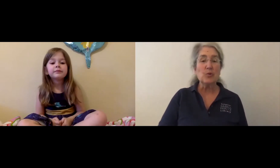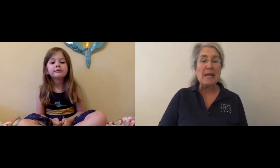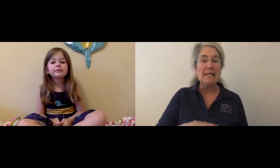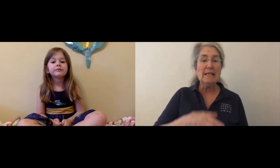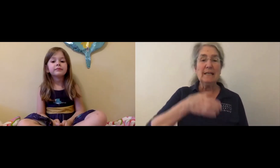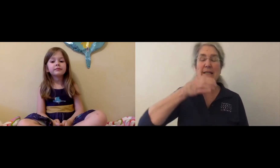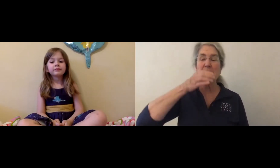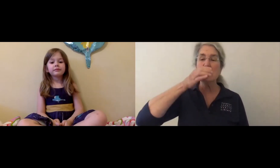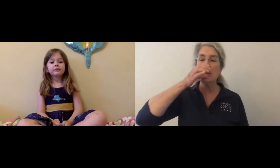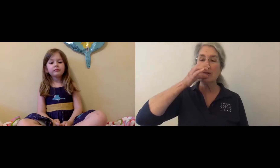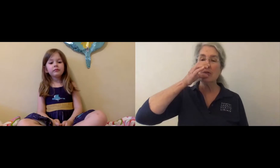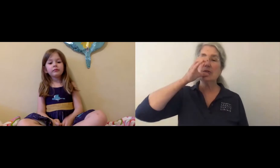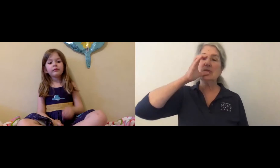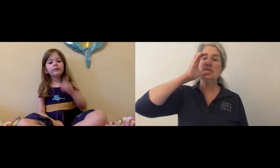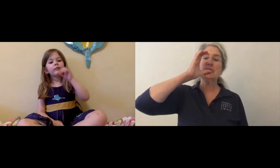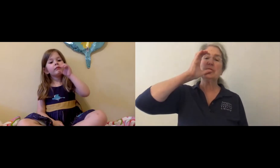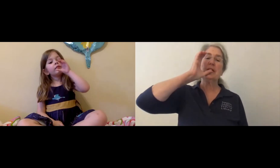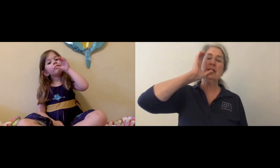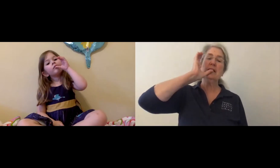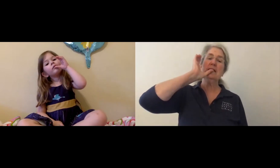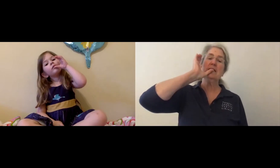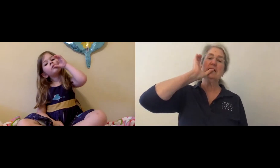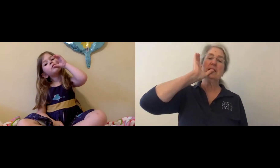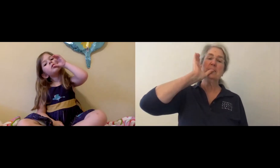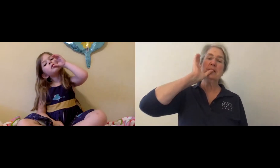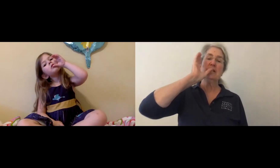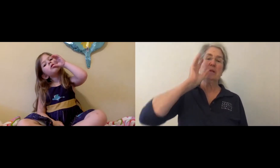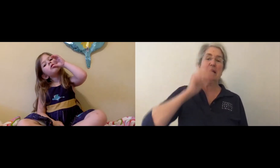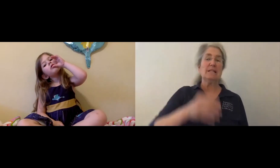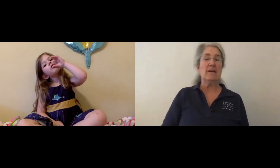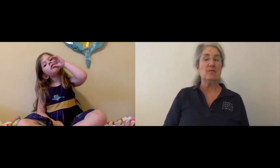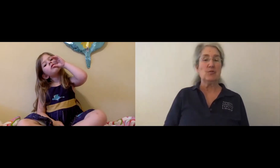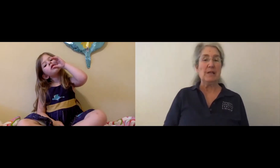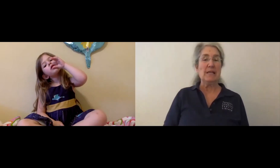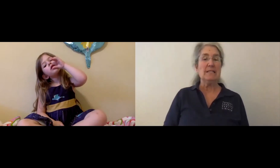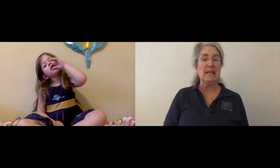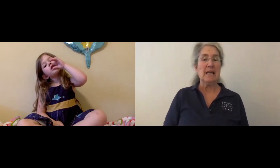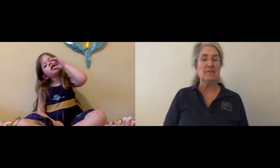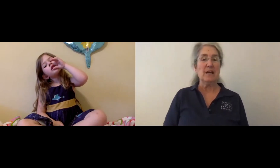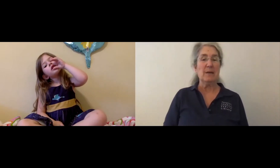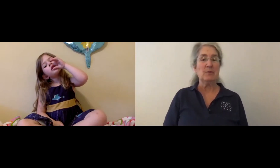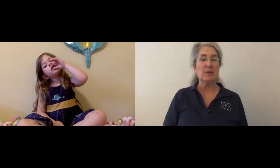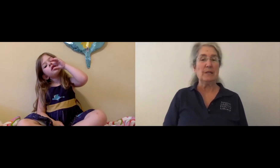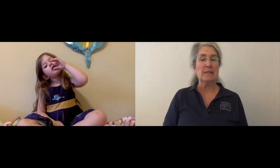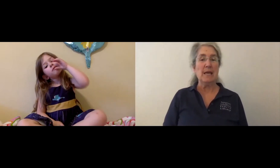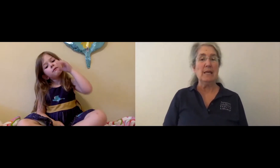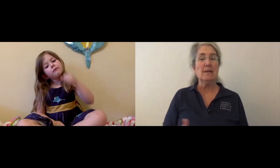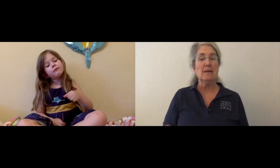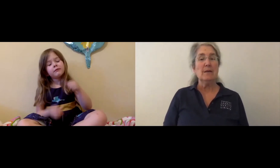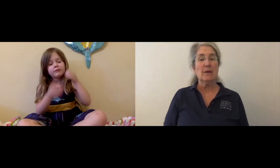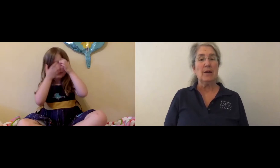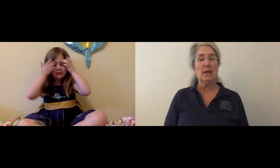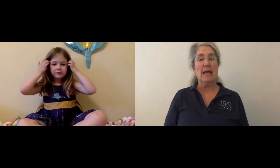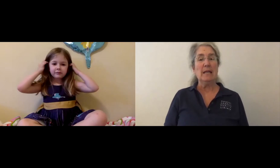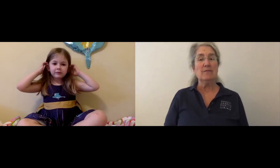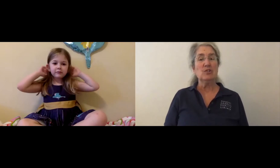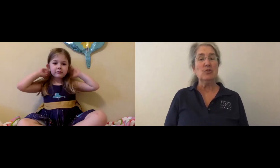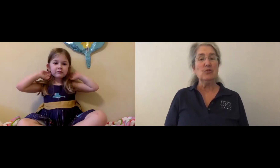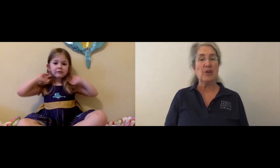Drink. Drink, because we like to have drinks a lot of time during the day. Caroline loves 2